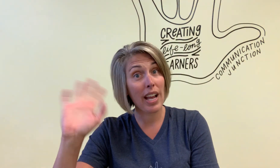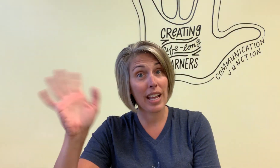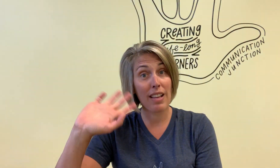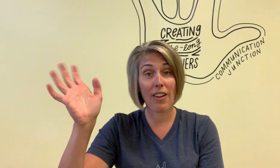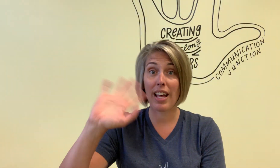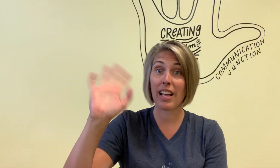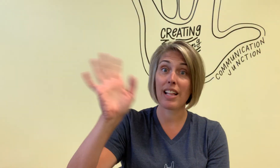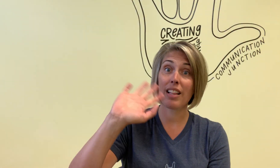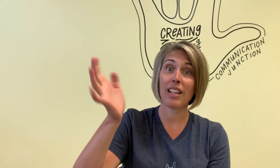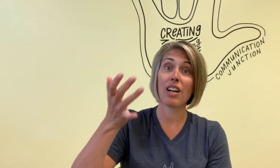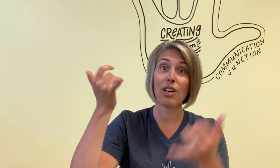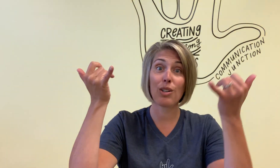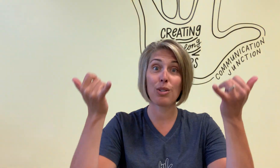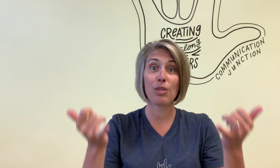Wave hello